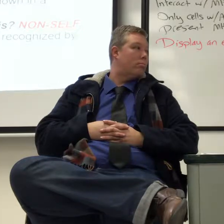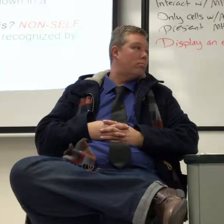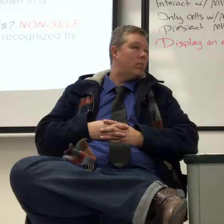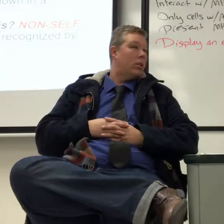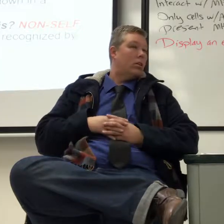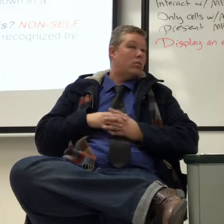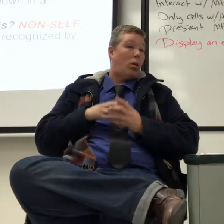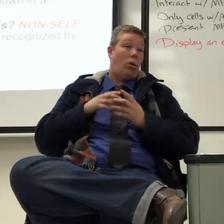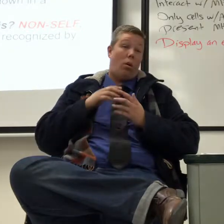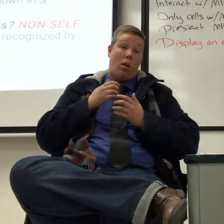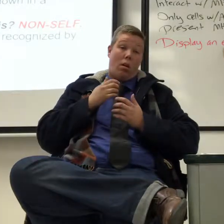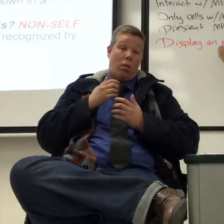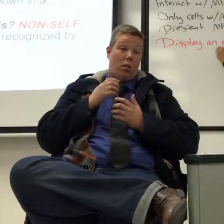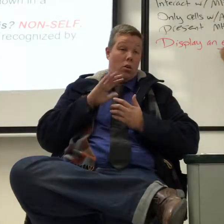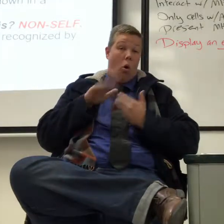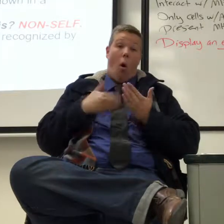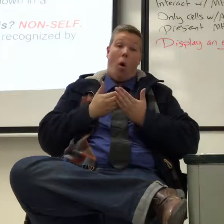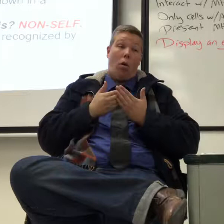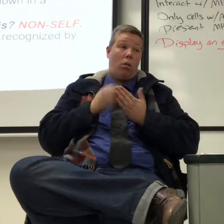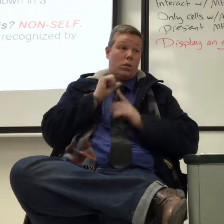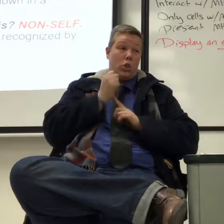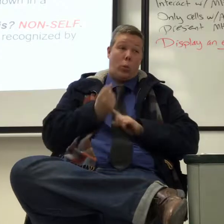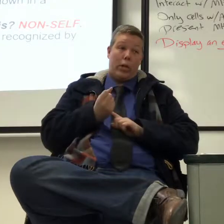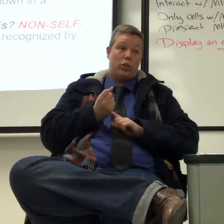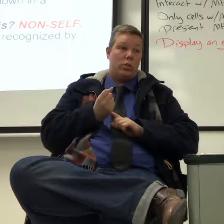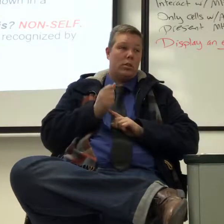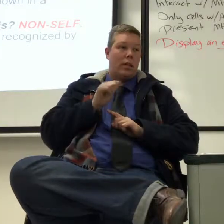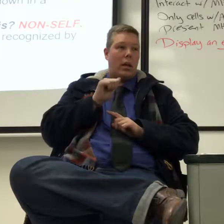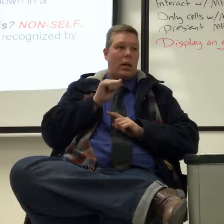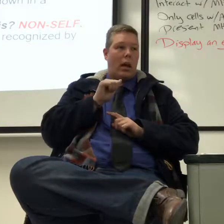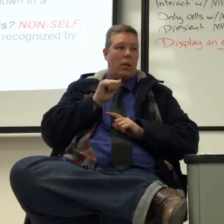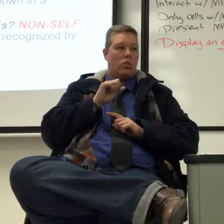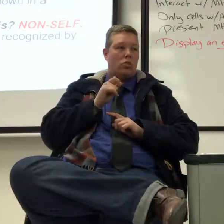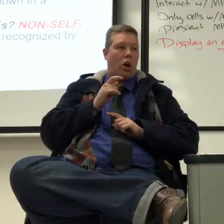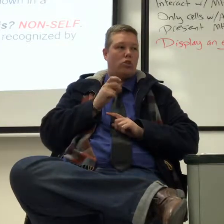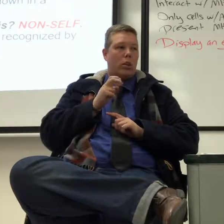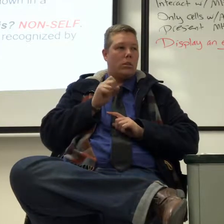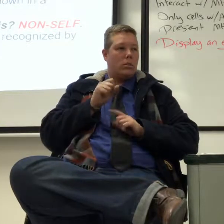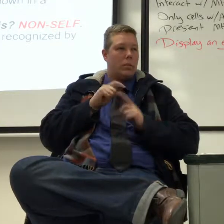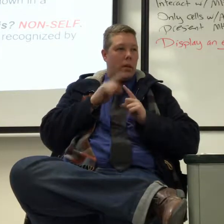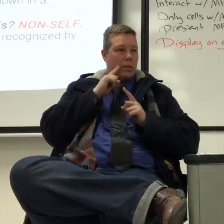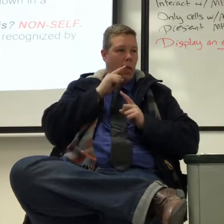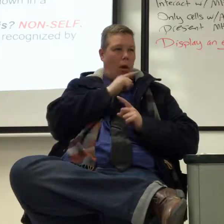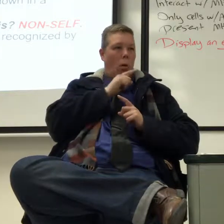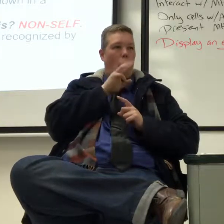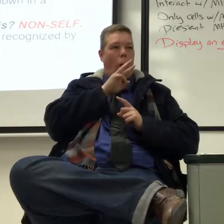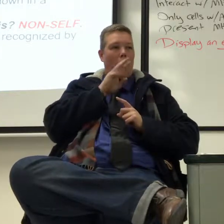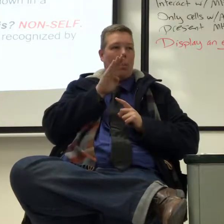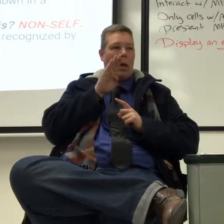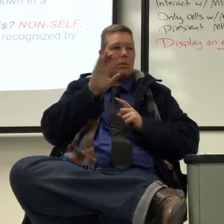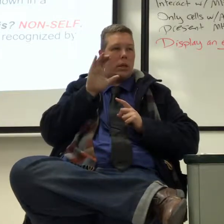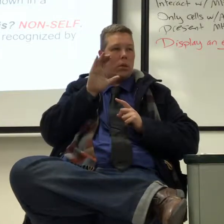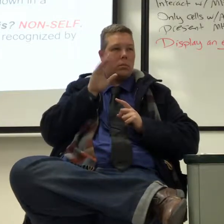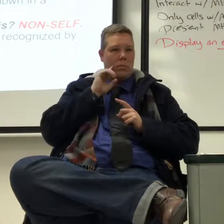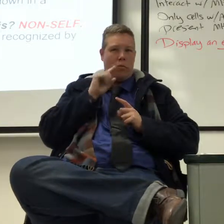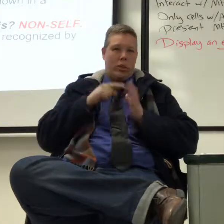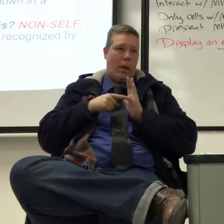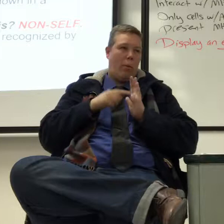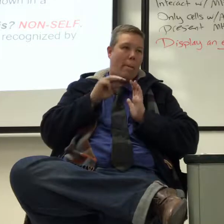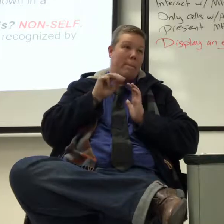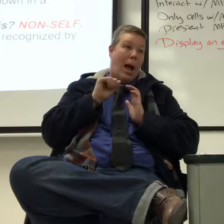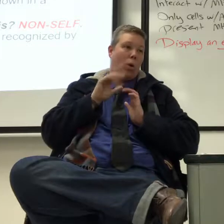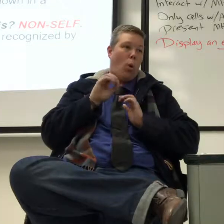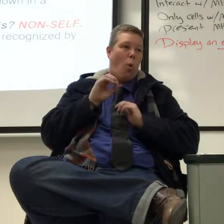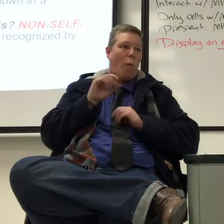So in all cases, it's exogenous because these white blood cells, for example, macrophages, they're always going to